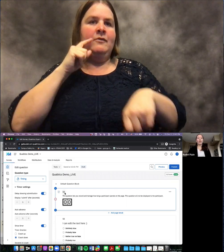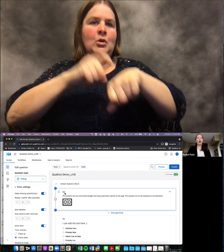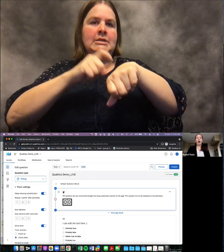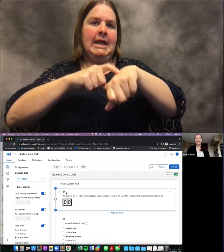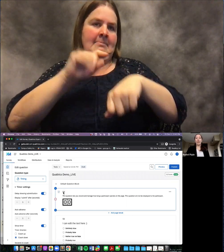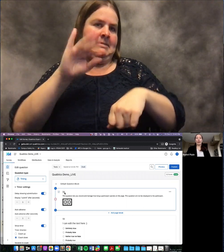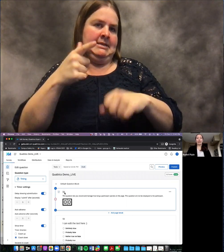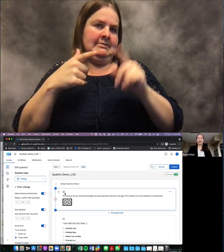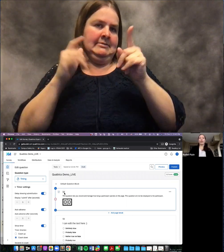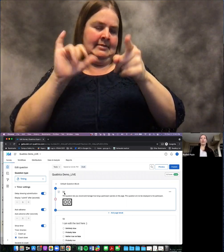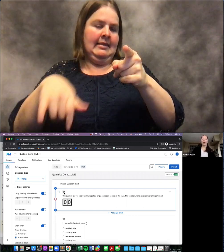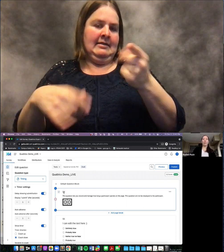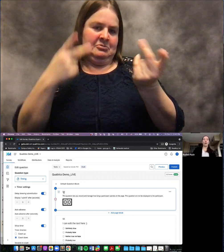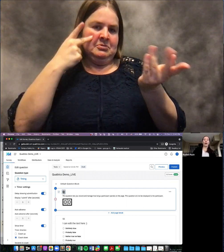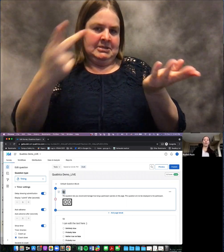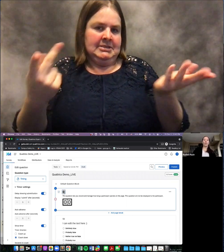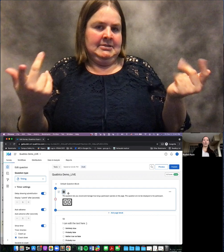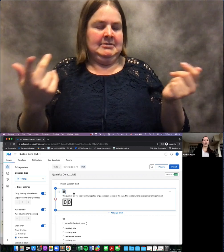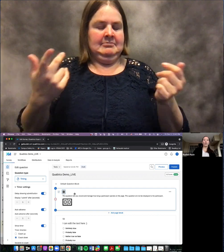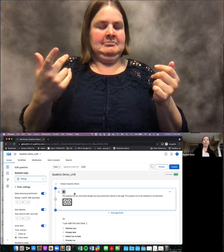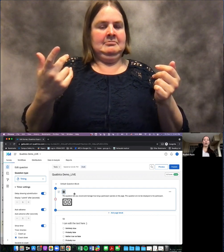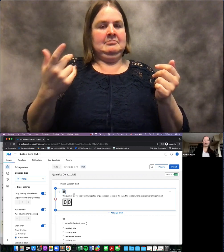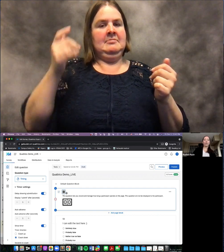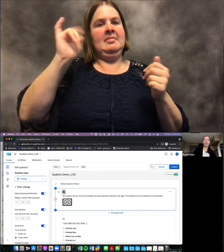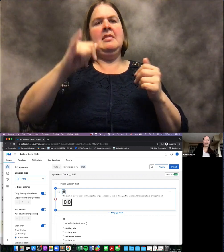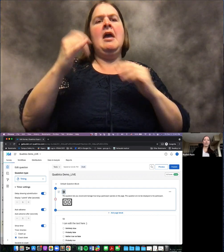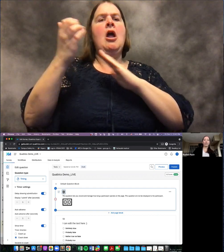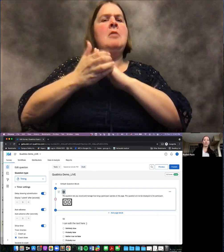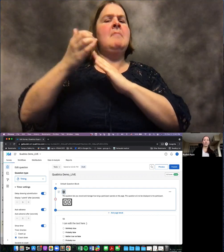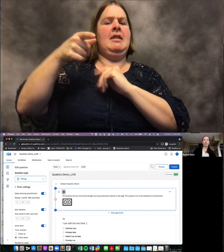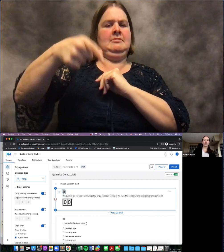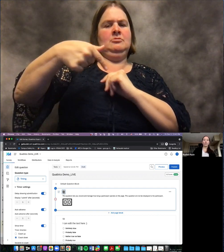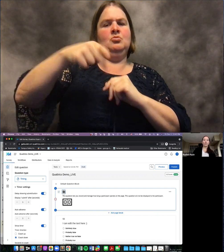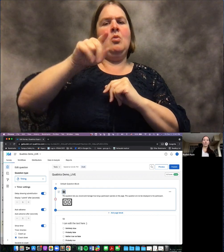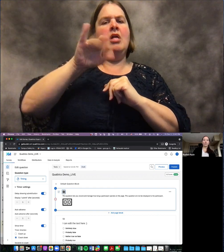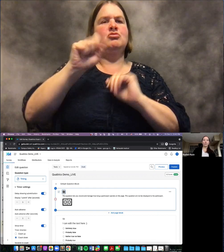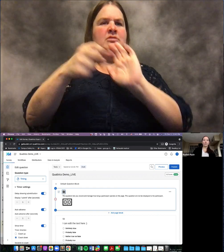So this automatically numbered as question 4.